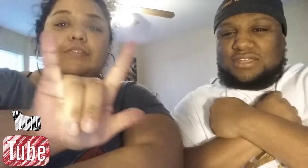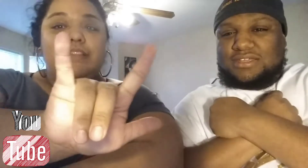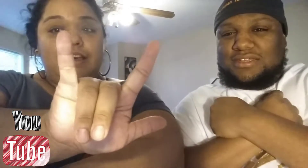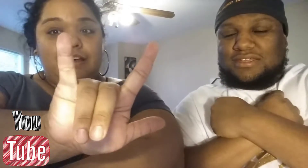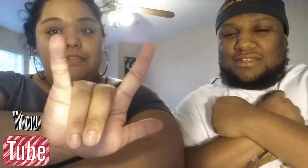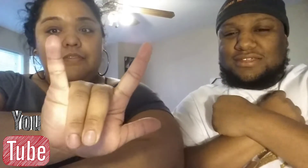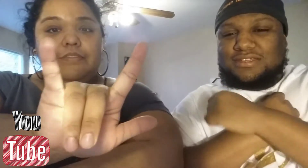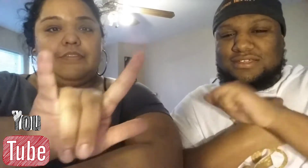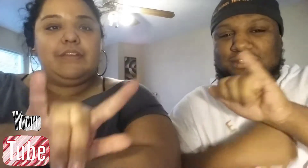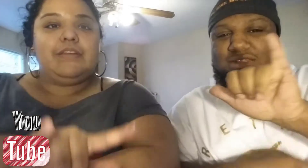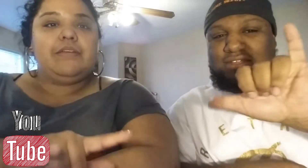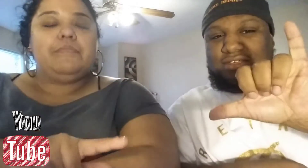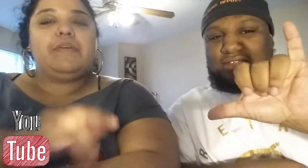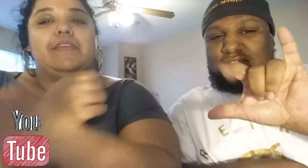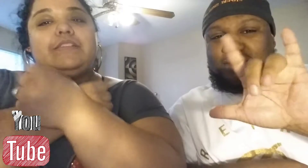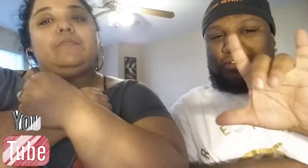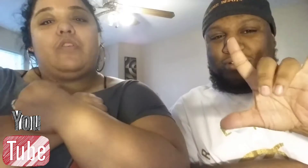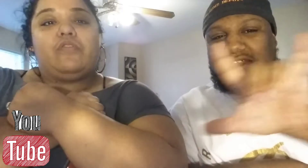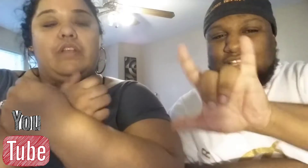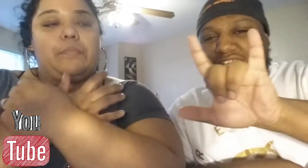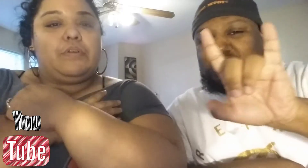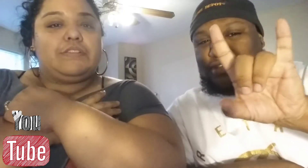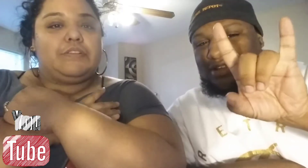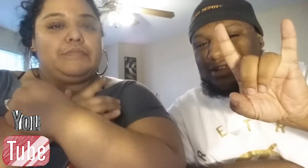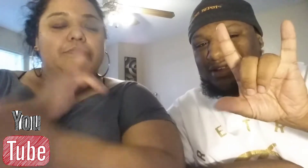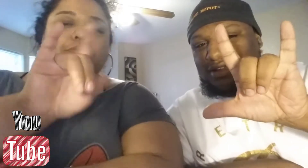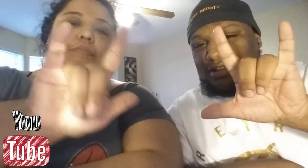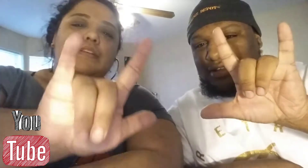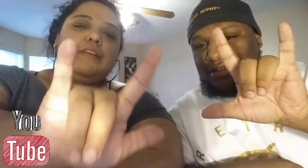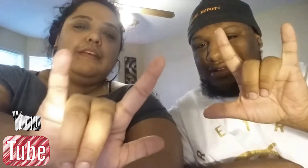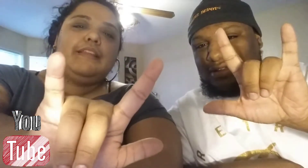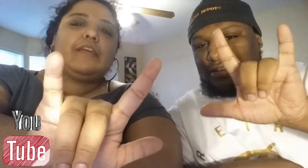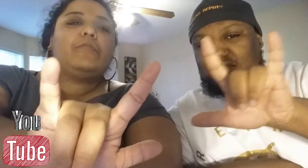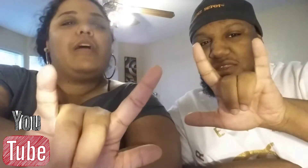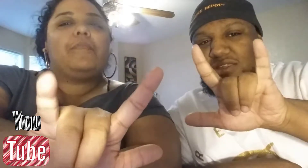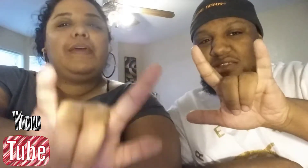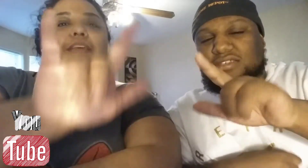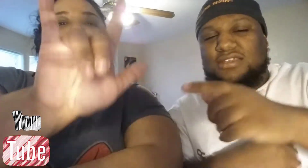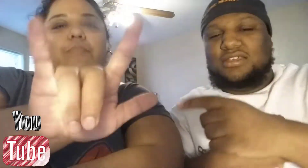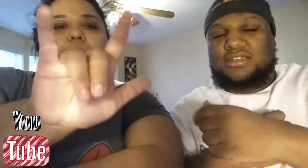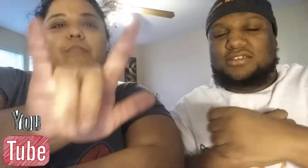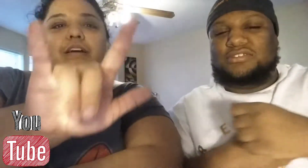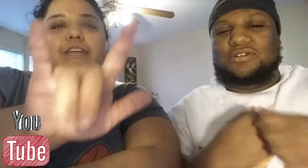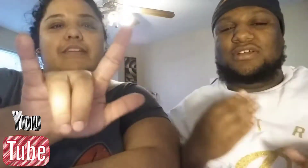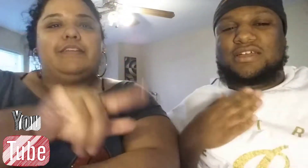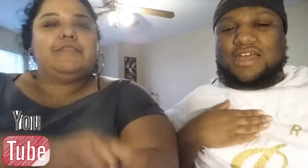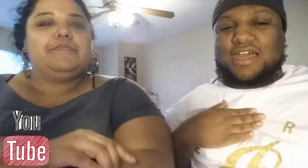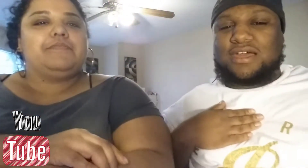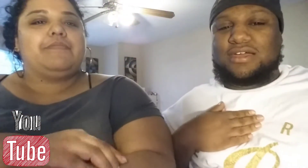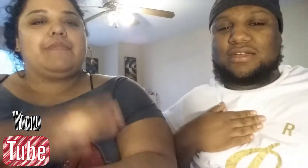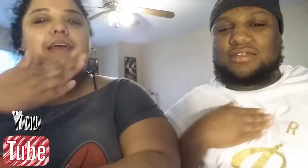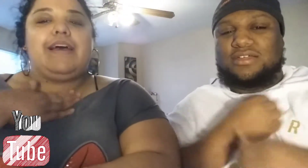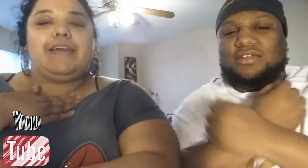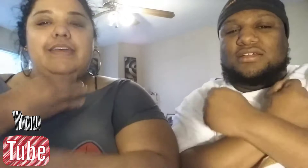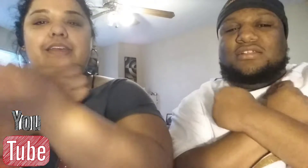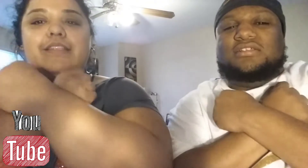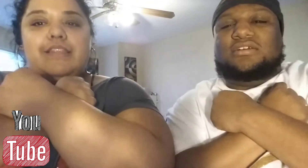use love. But this is more for like personal. Mm-hmm. Like a rock band, like you know how people rock. So, I